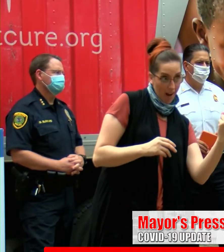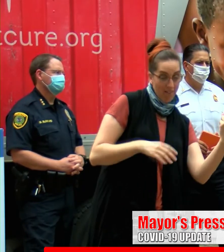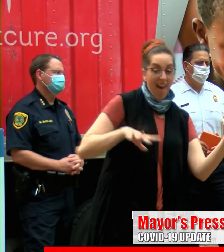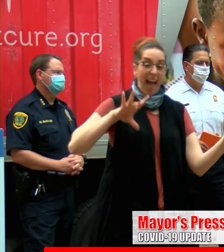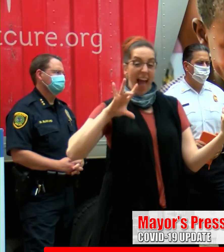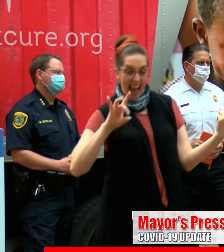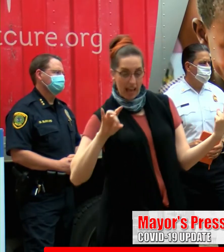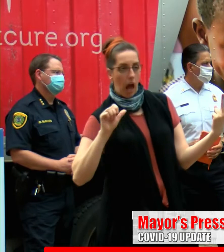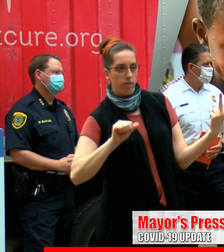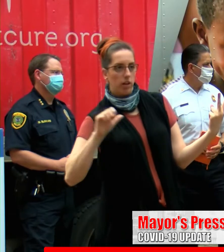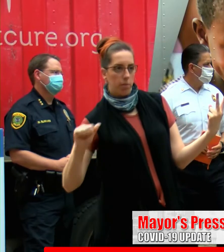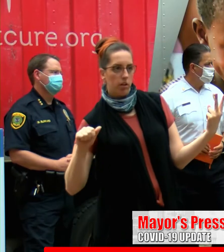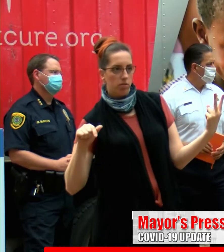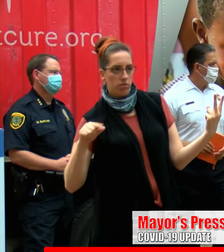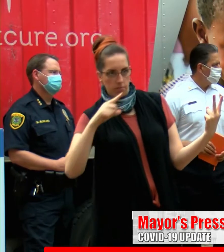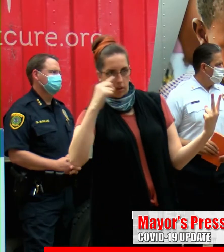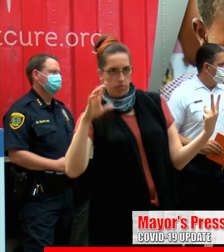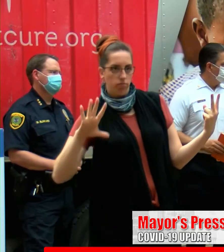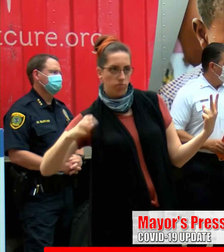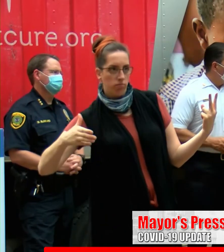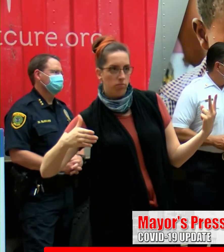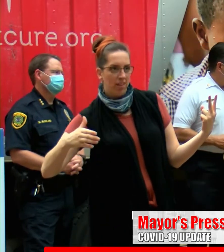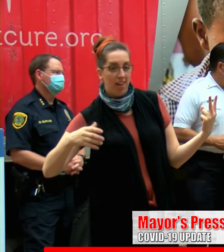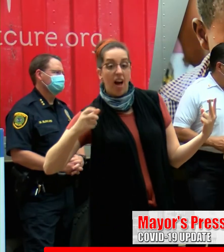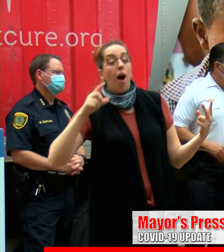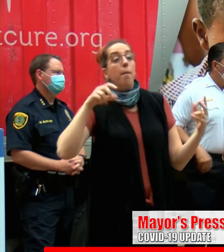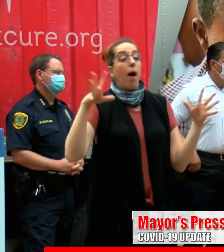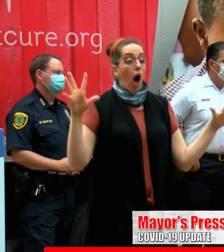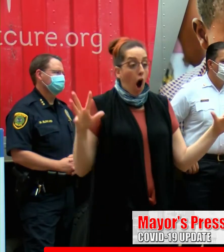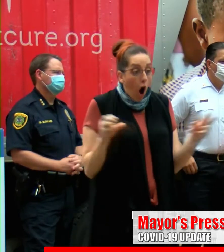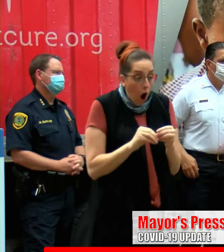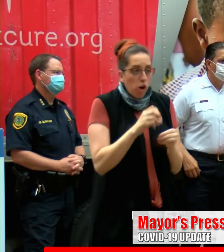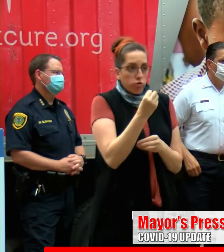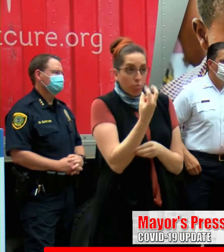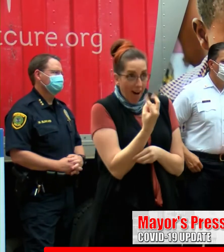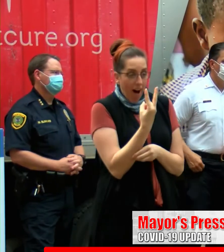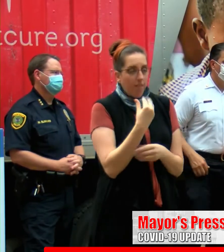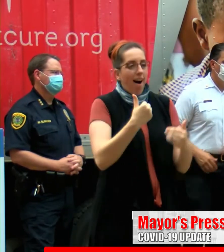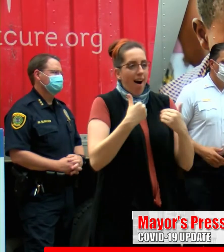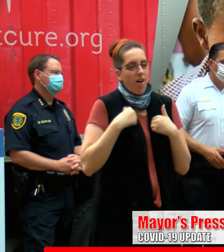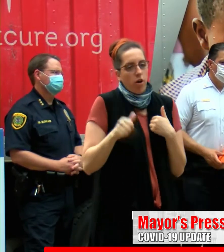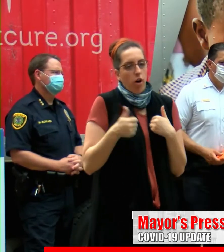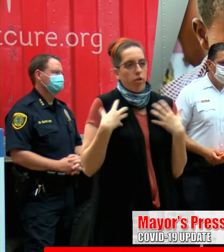And all 12 suffer from underlying medical conditions.